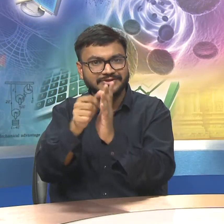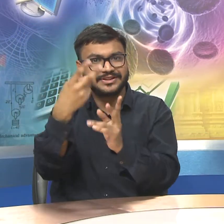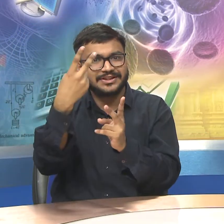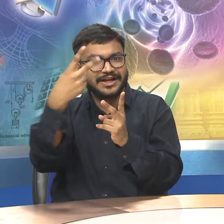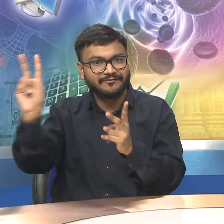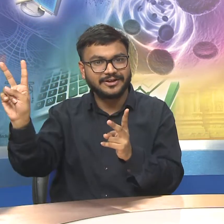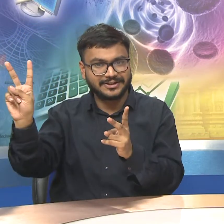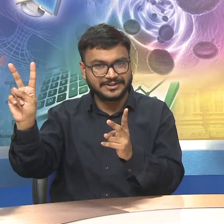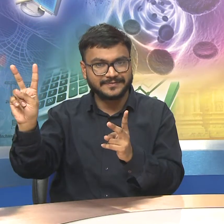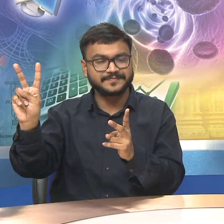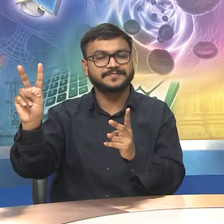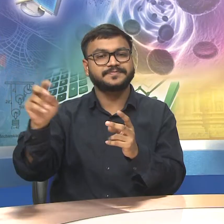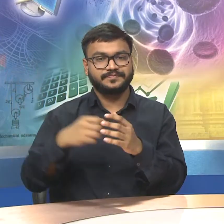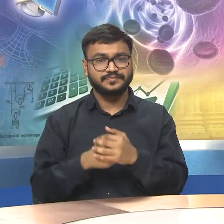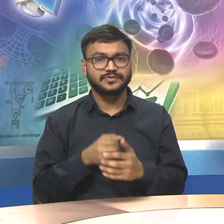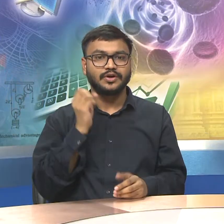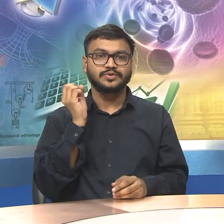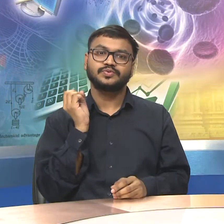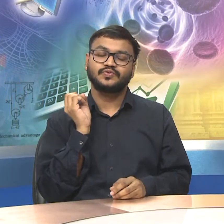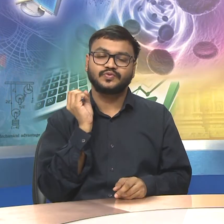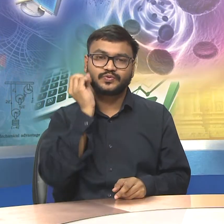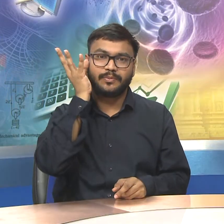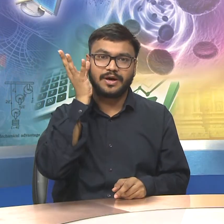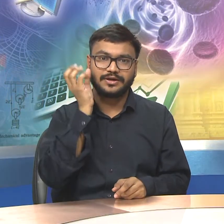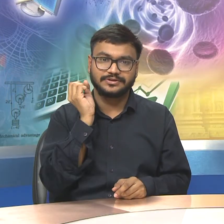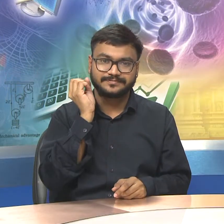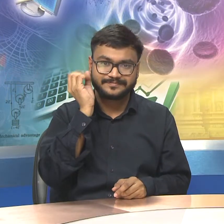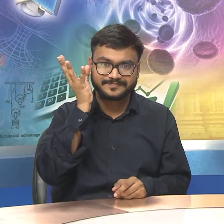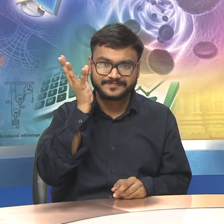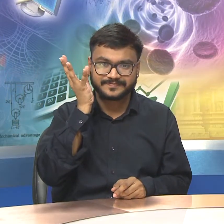same handshake and same movement,